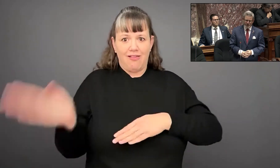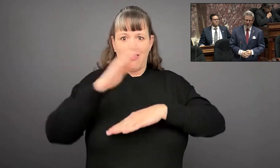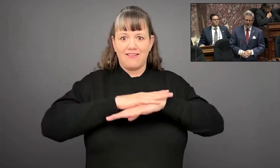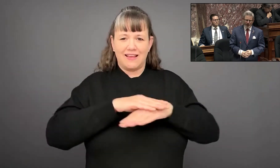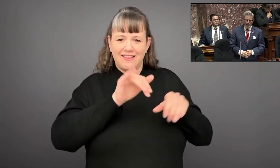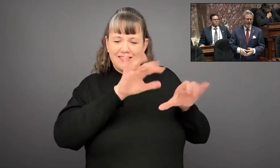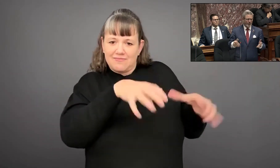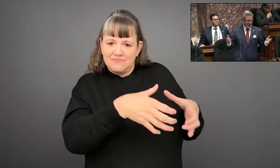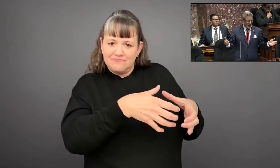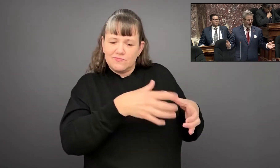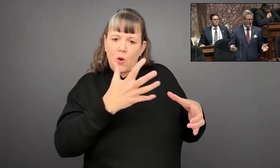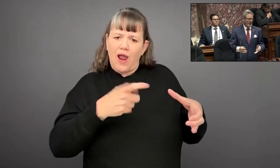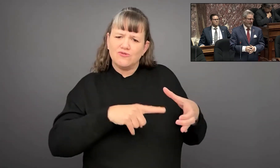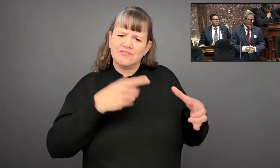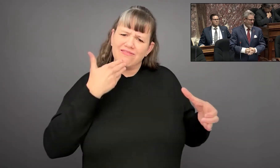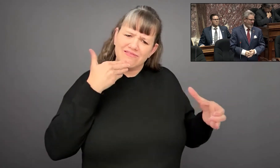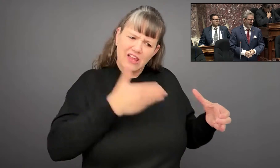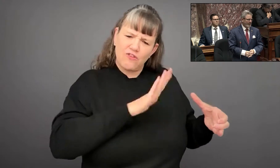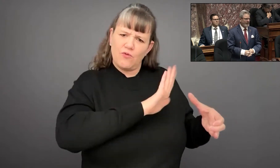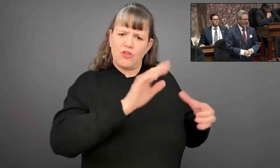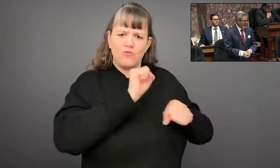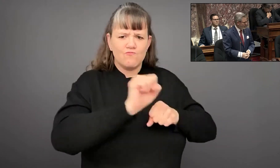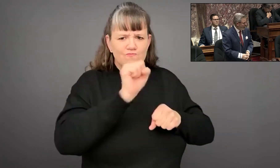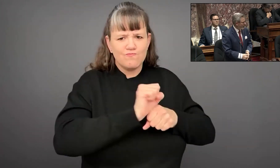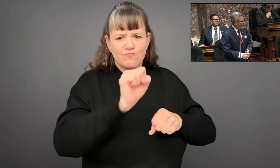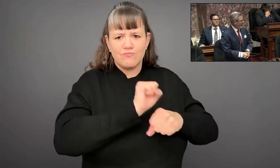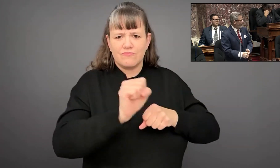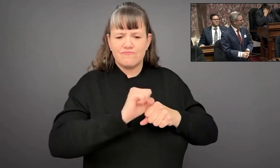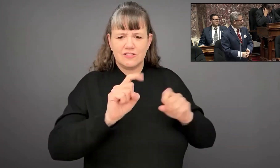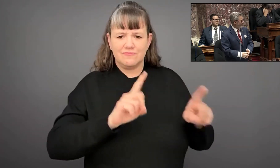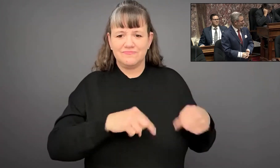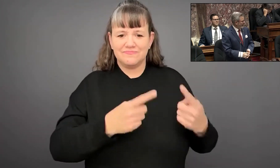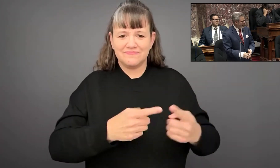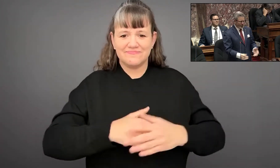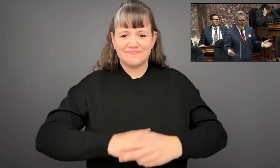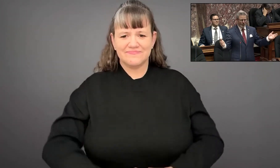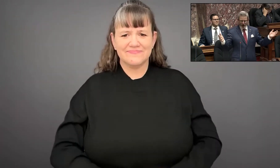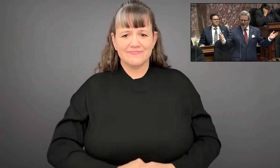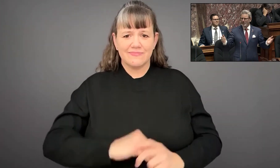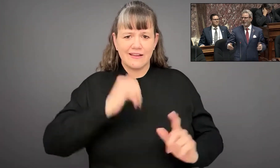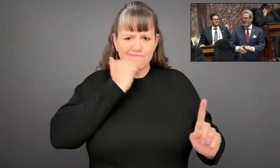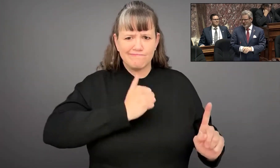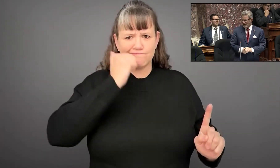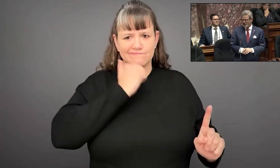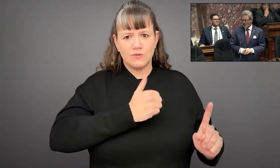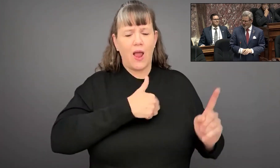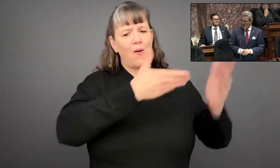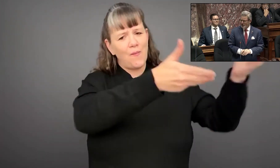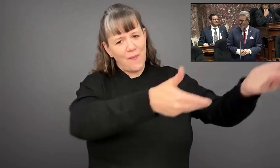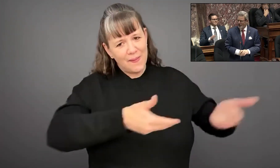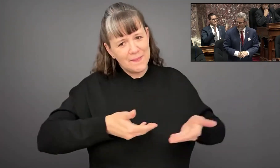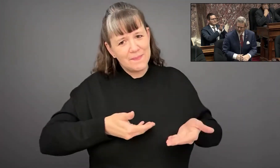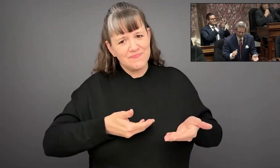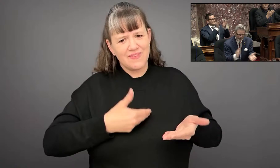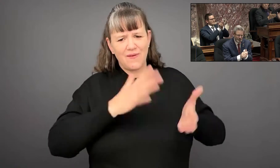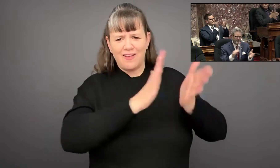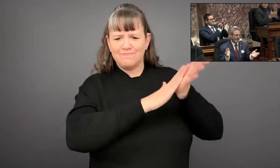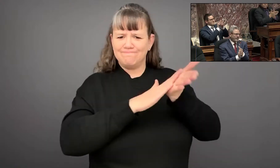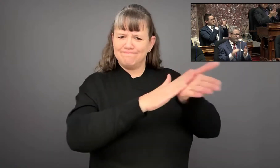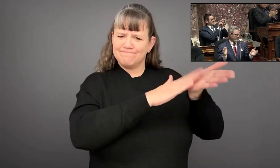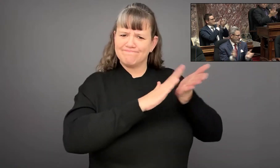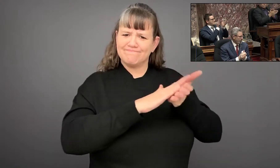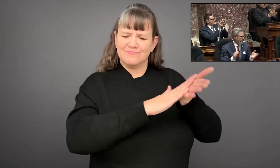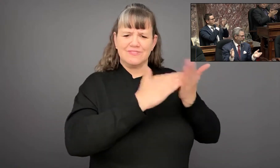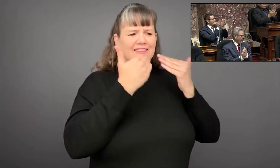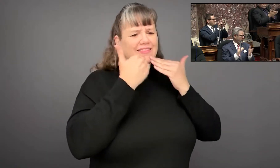every single day with this House. Please welcome them and give them the round of applause that they so richly deserve.